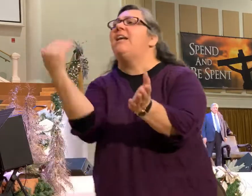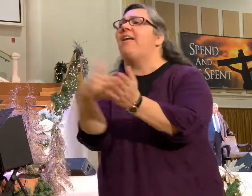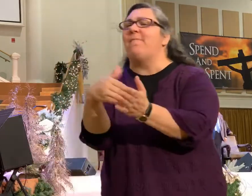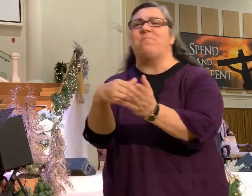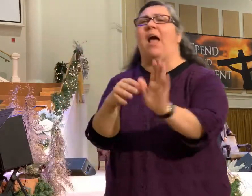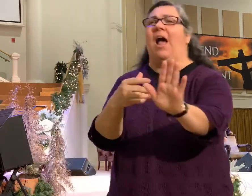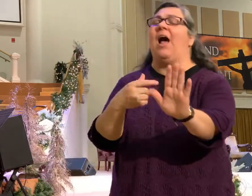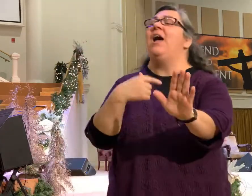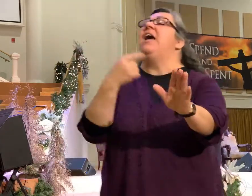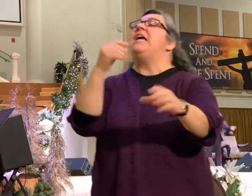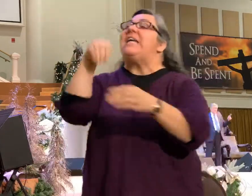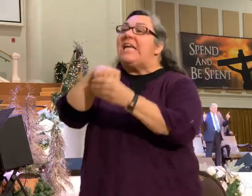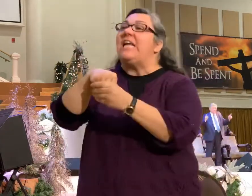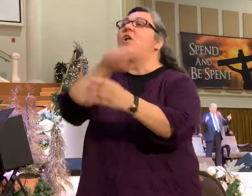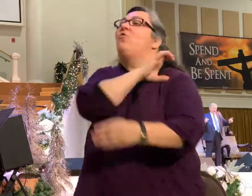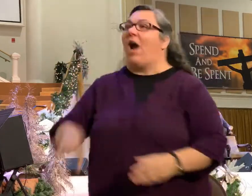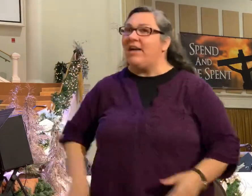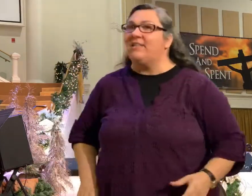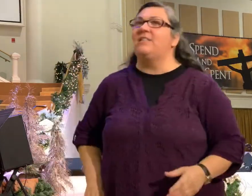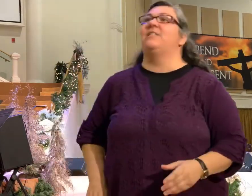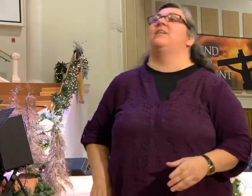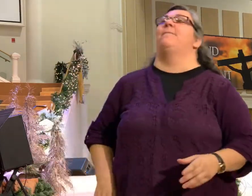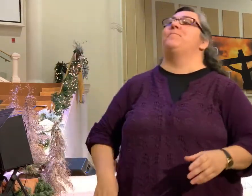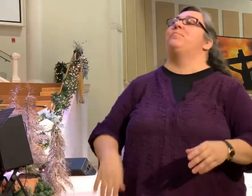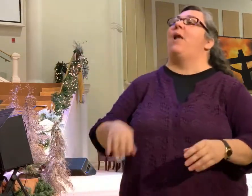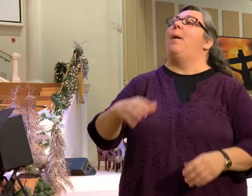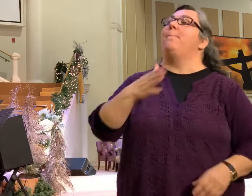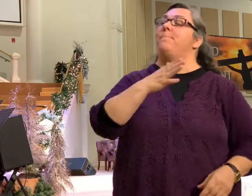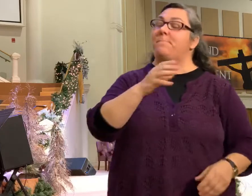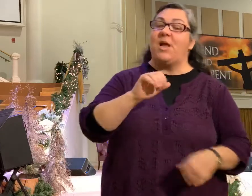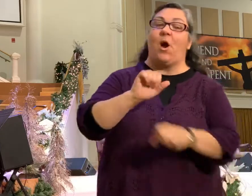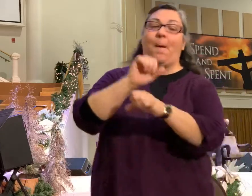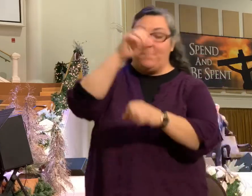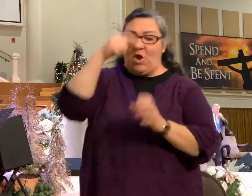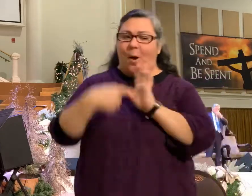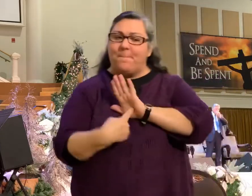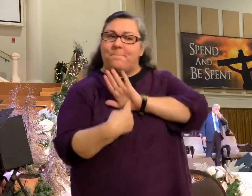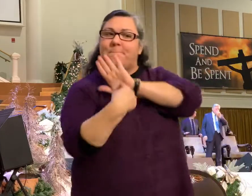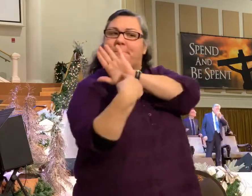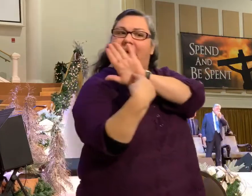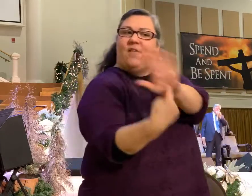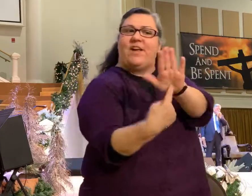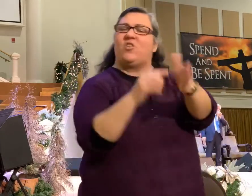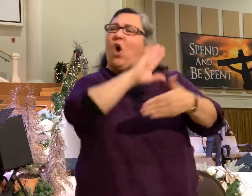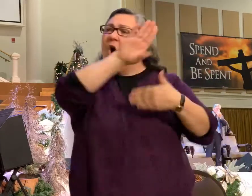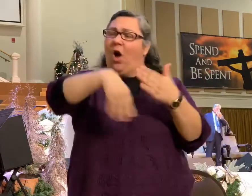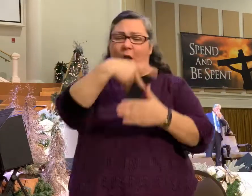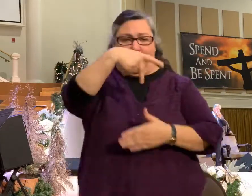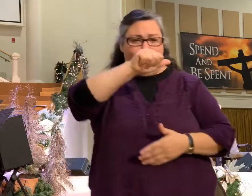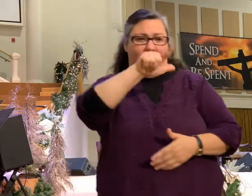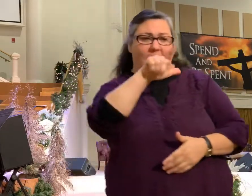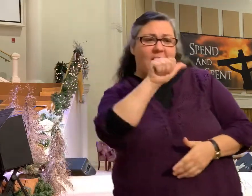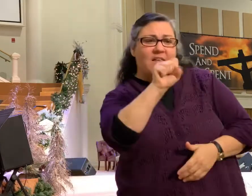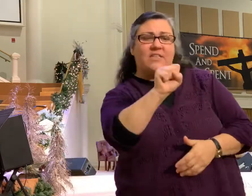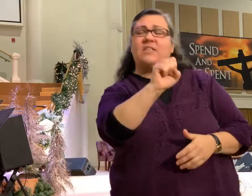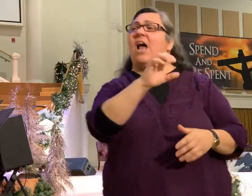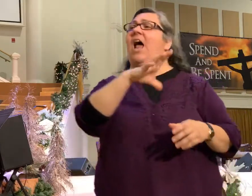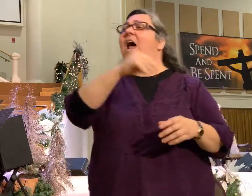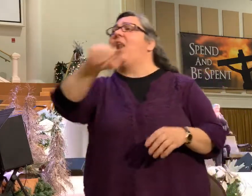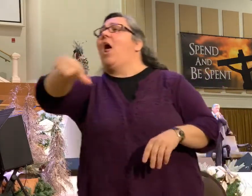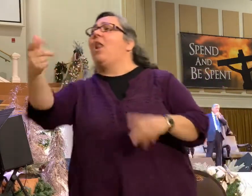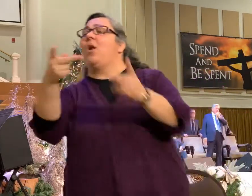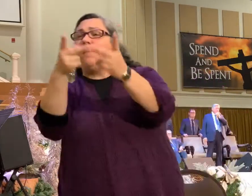saying, I need you to shout. Say in Christ. In Christ. He said, there are manifest in all the palace and in other.